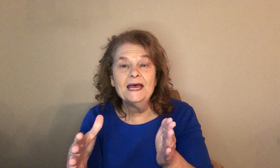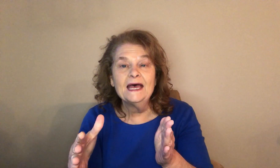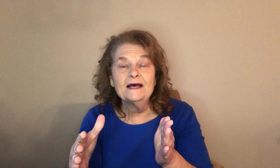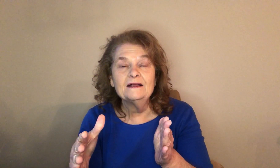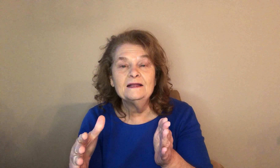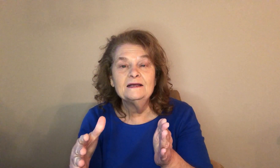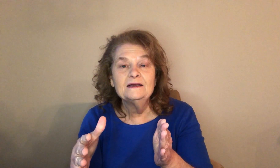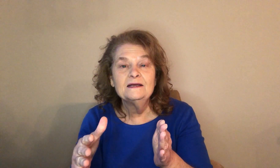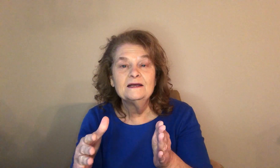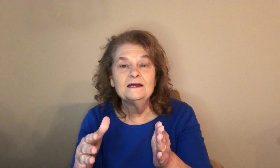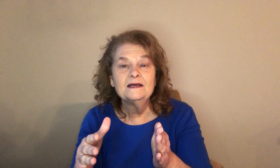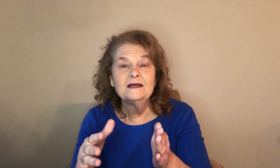bell